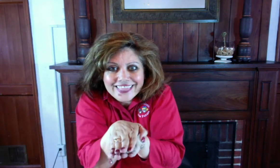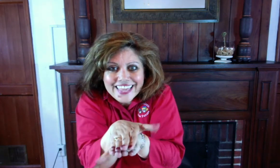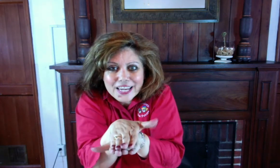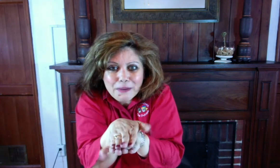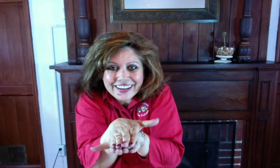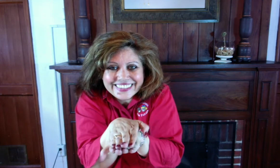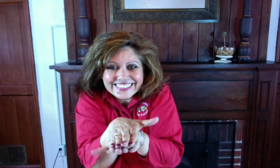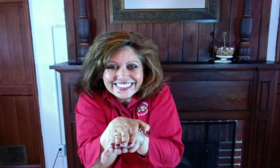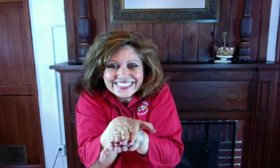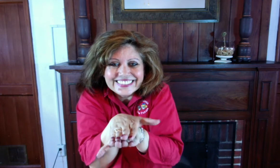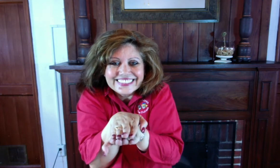del mar.